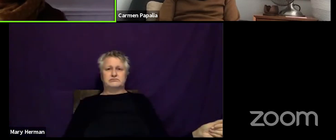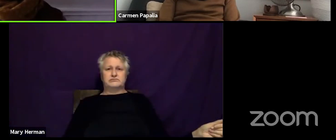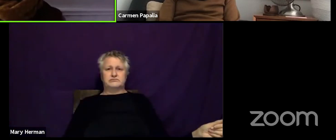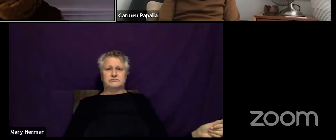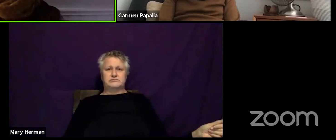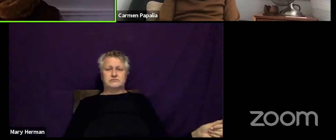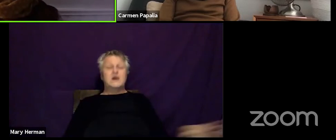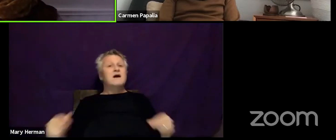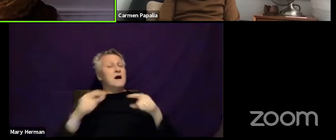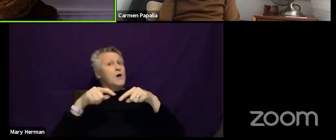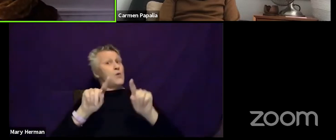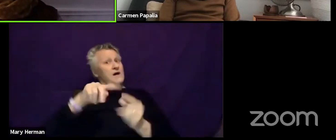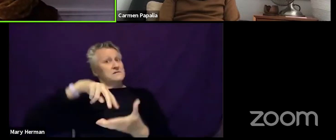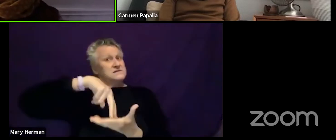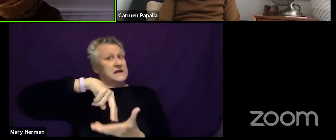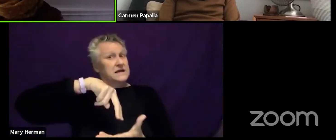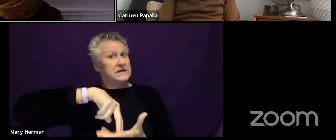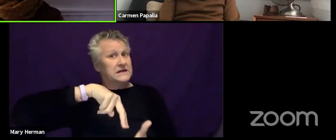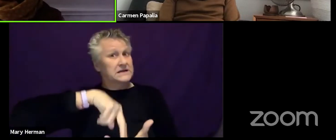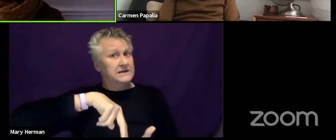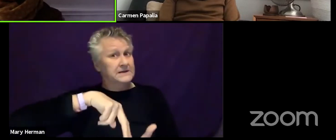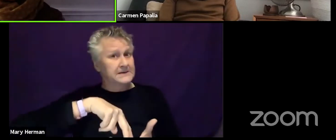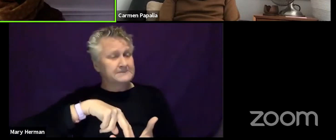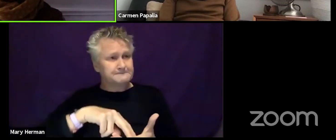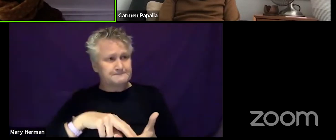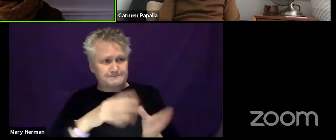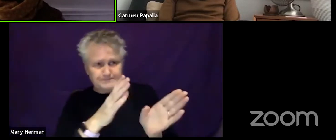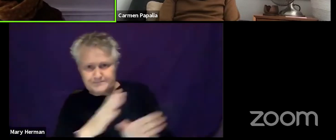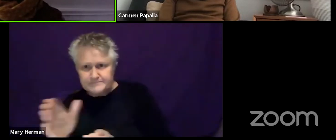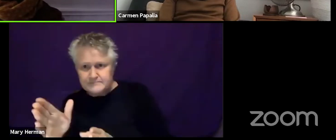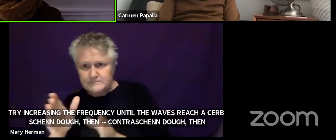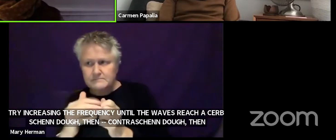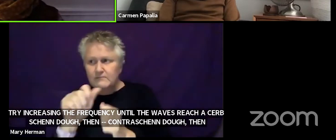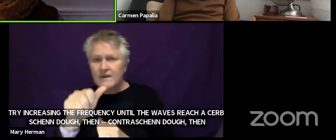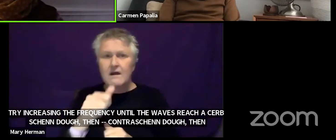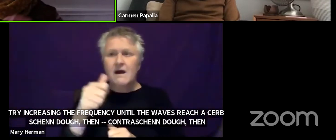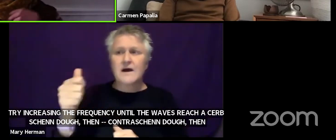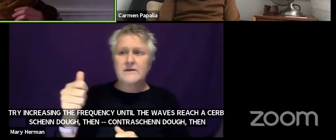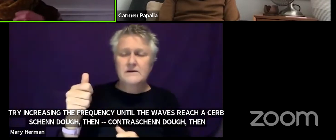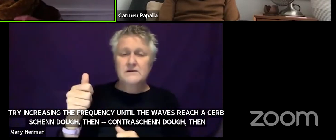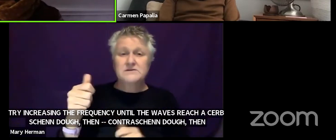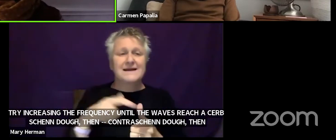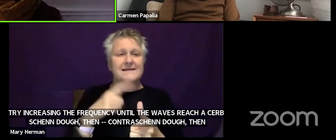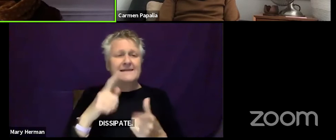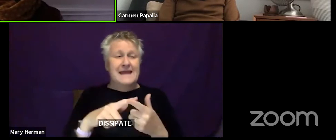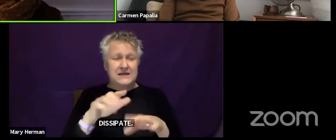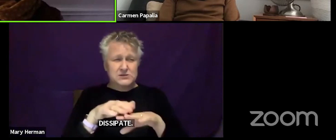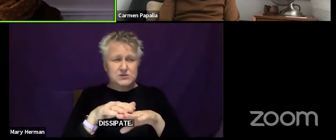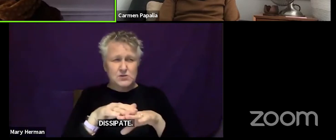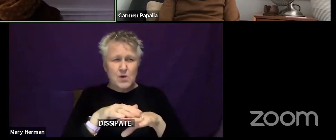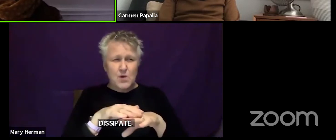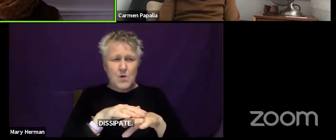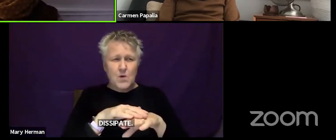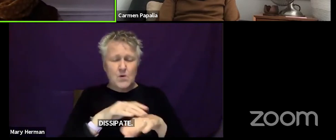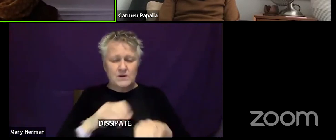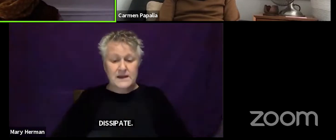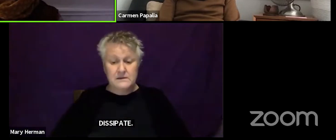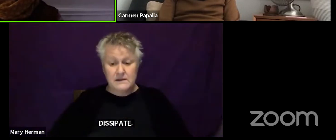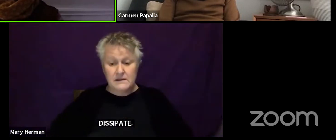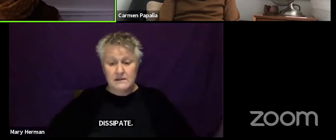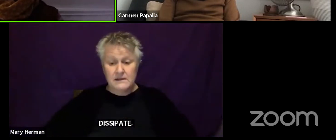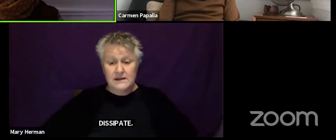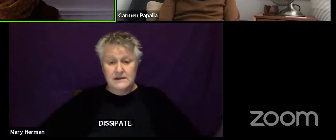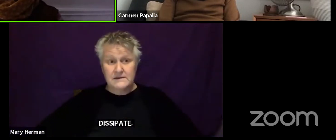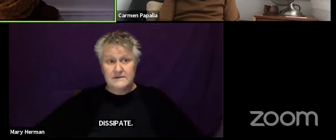While standing, coordinate with others and slowly lift the parachute so it becomes a